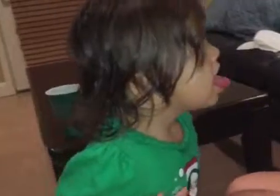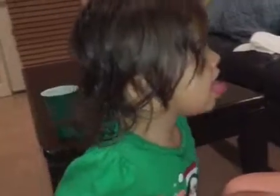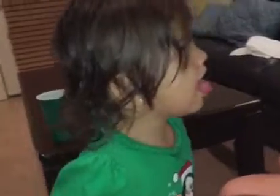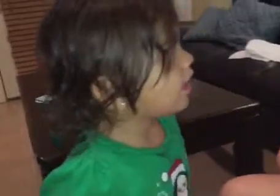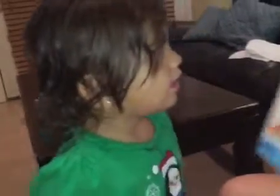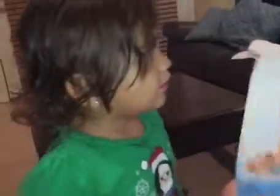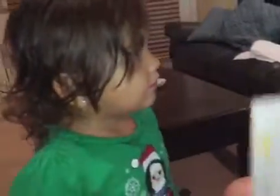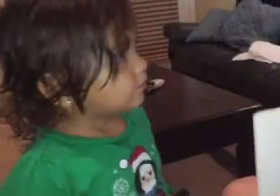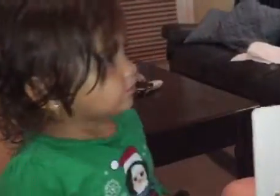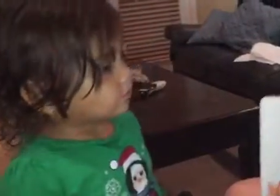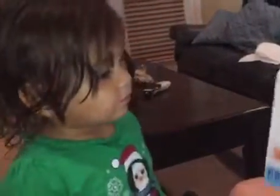Show me cat.